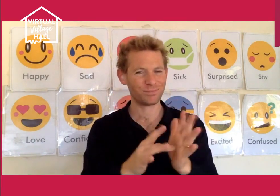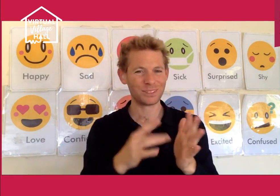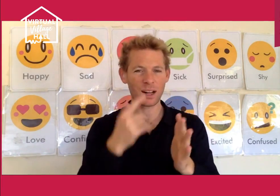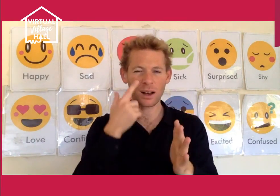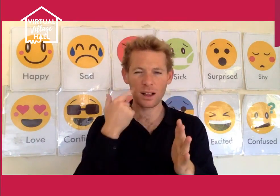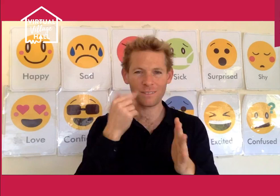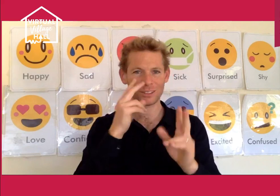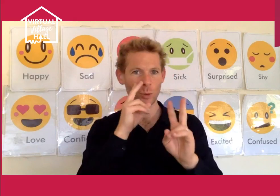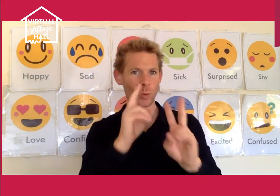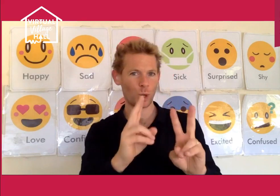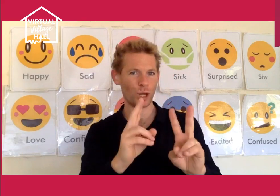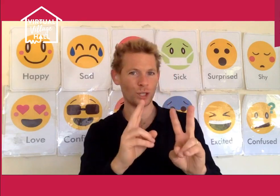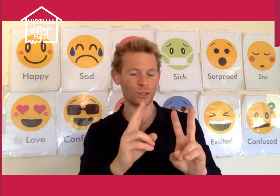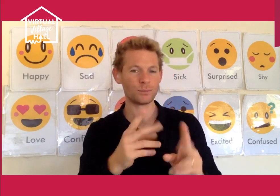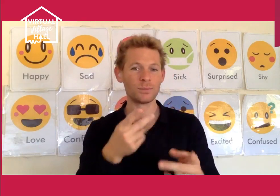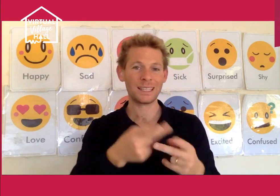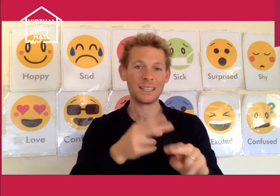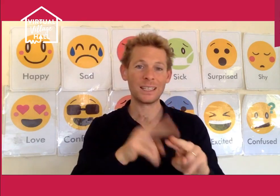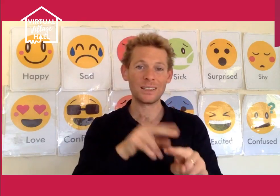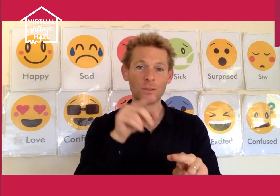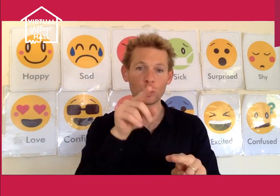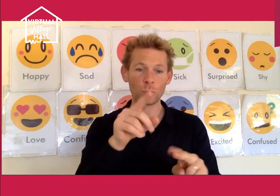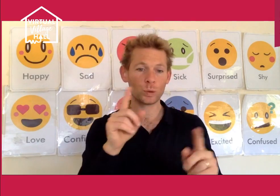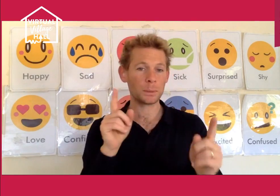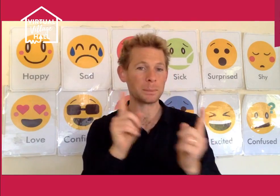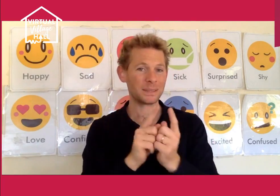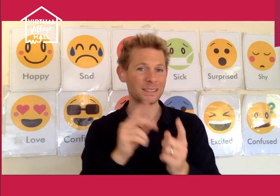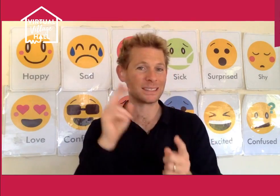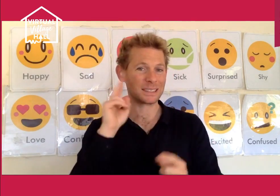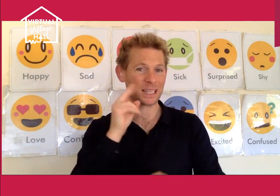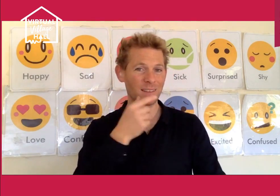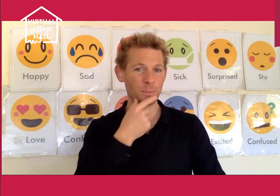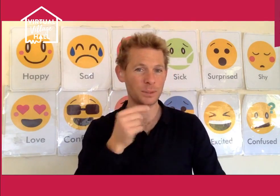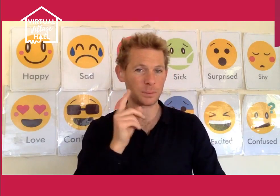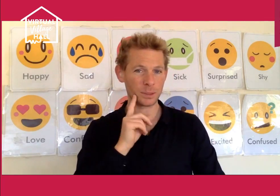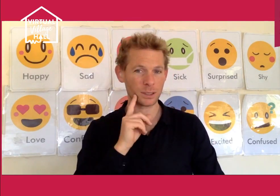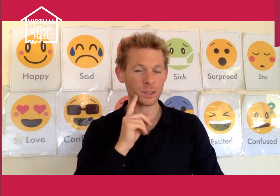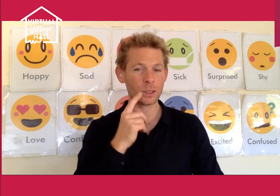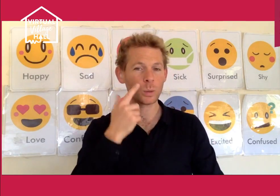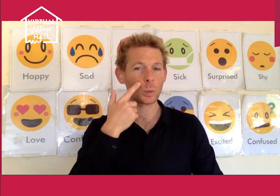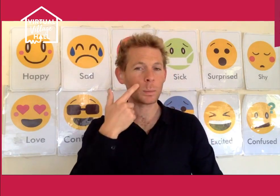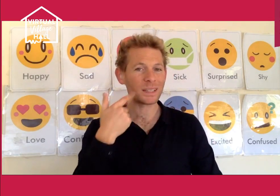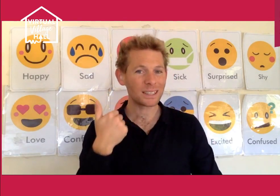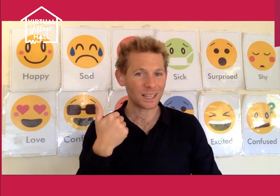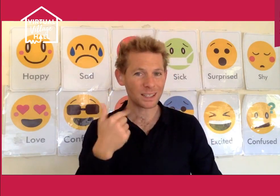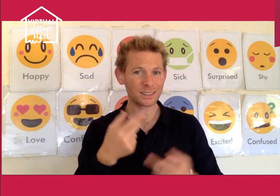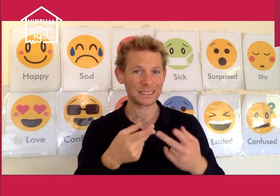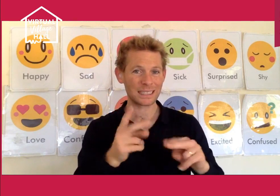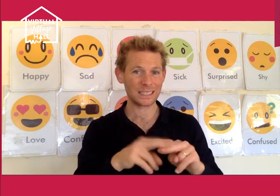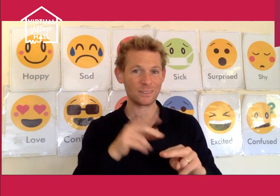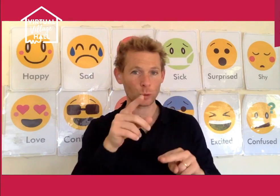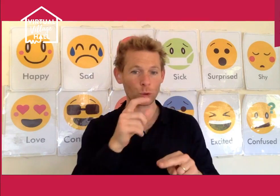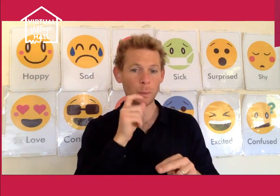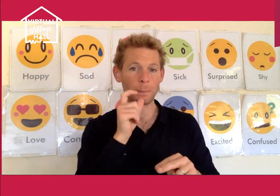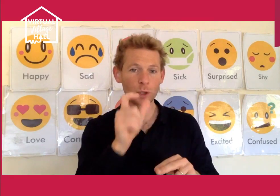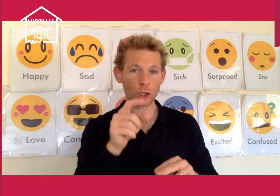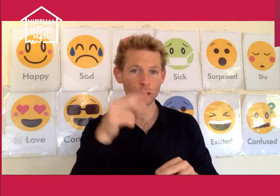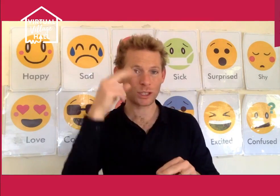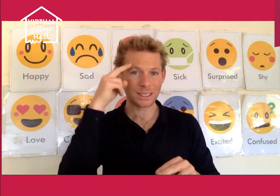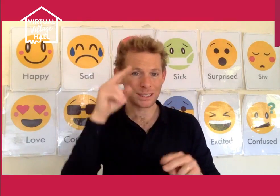And facial expressions really are so important. So if you're meeting a deaf person, it would be really nice if you